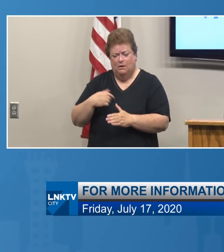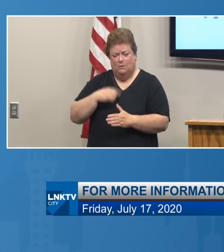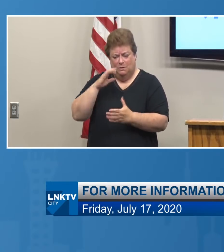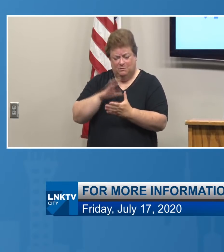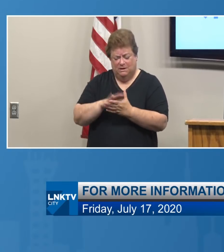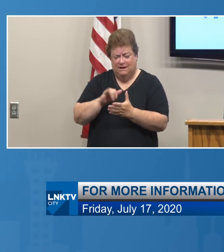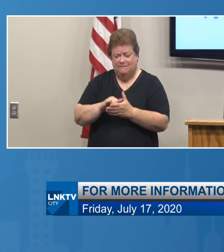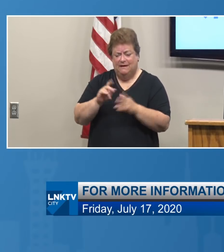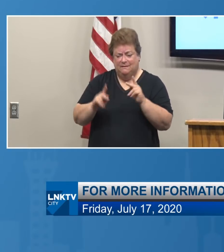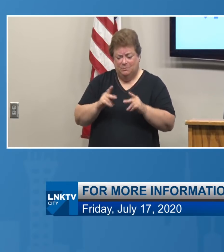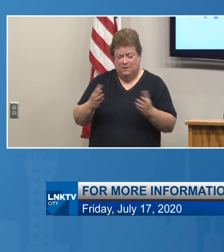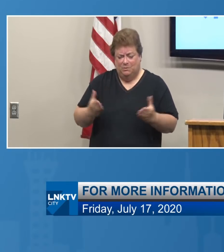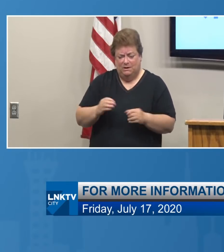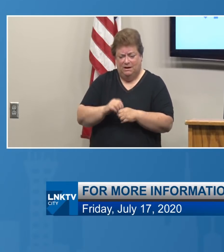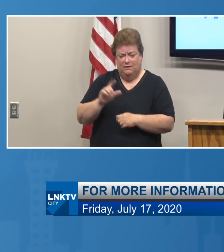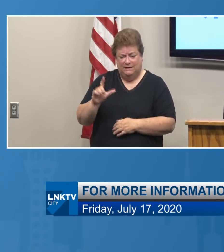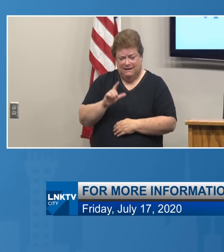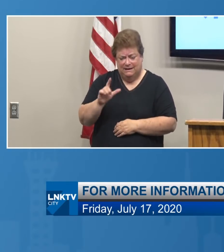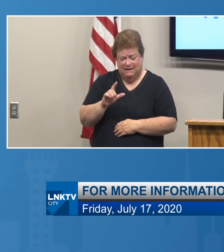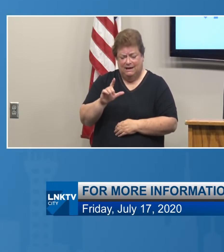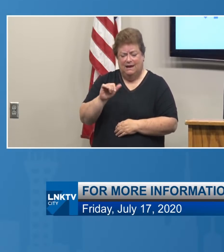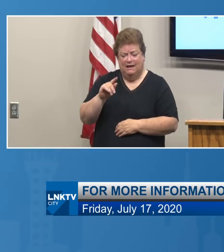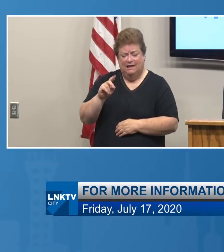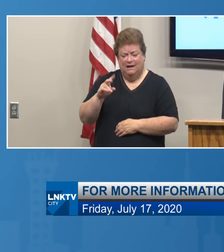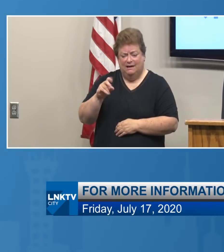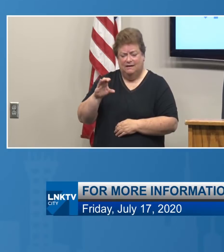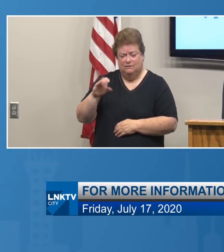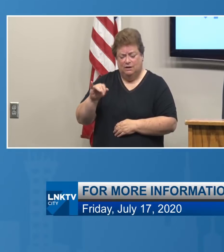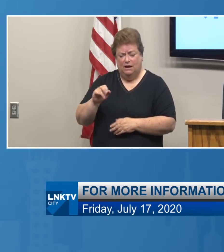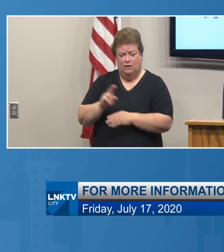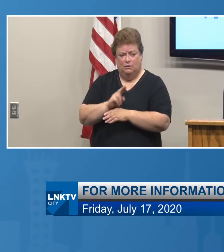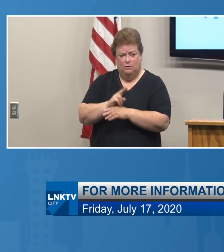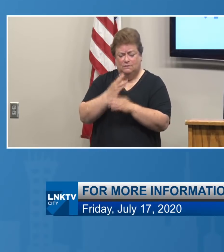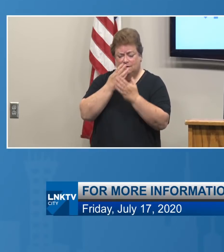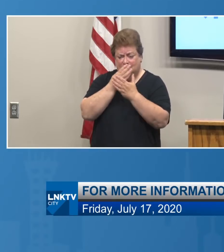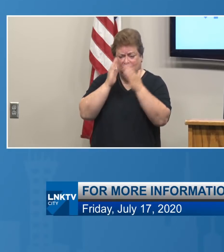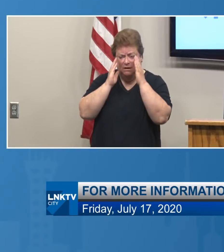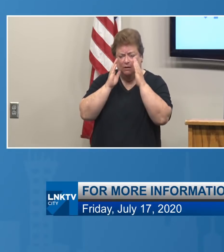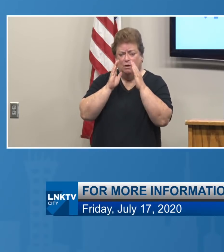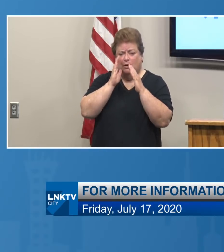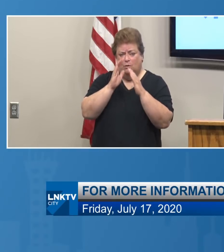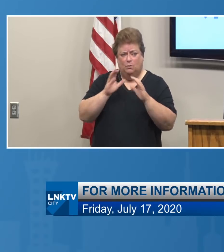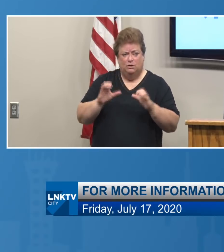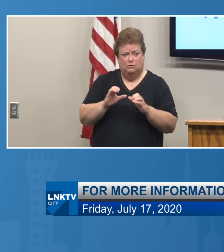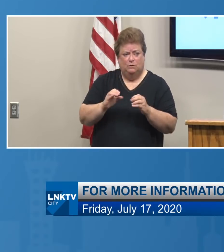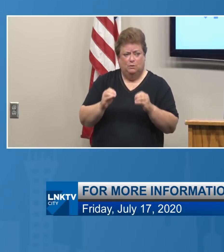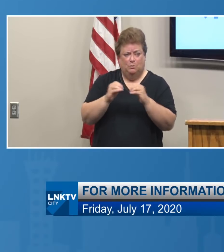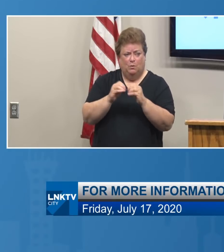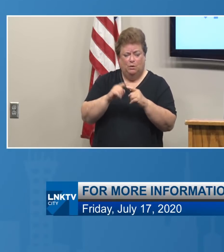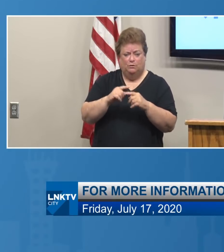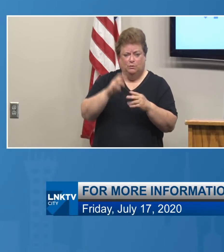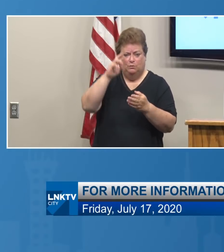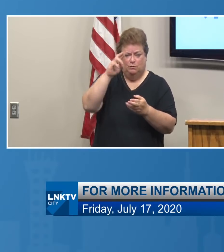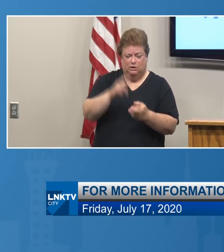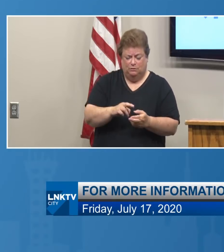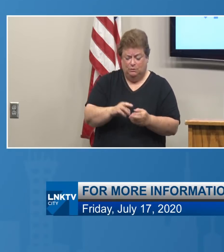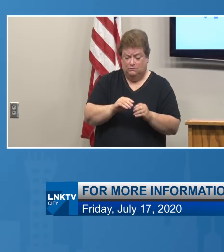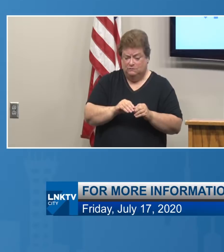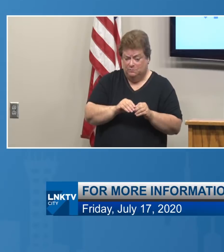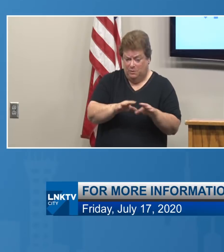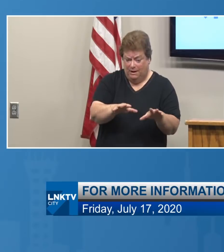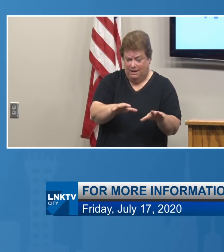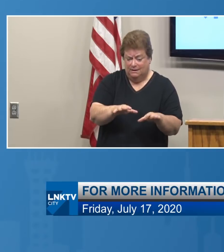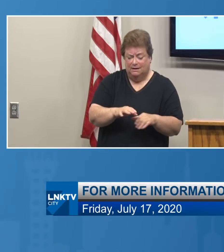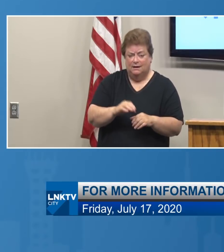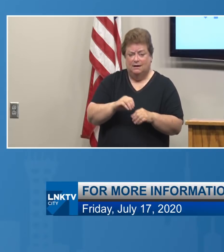residents of Lincoln and Lancaster County wearing face coverings will do more to reduce the spread of